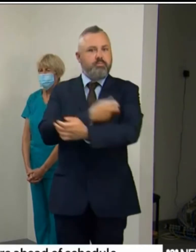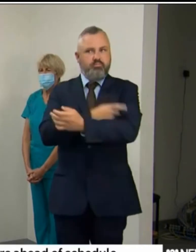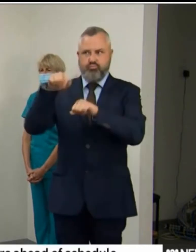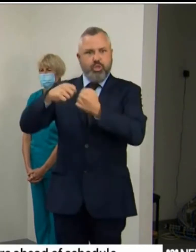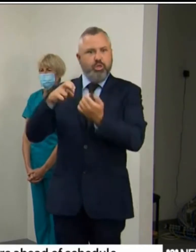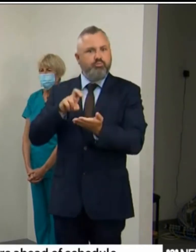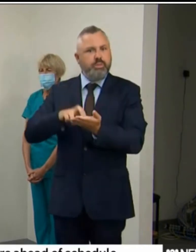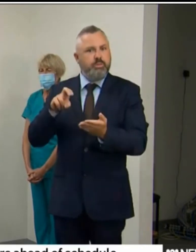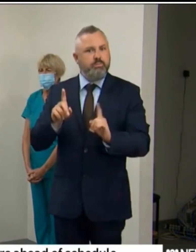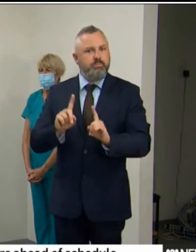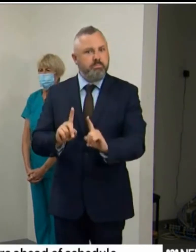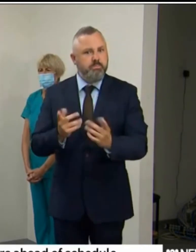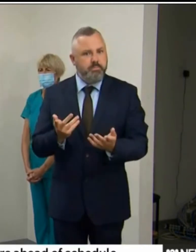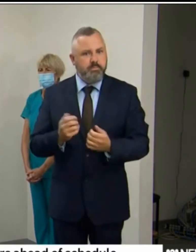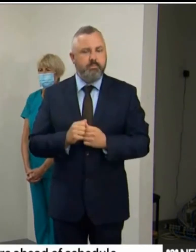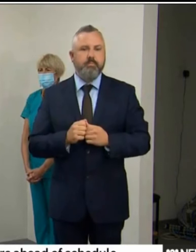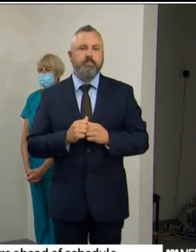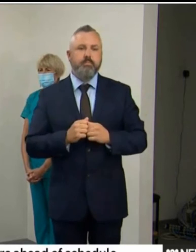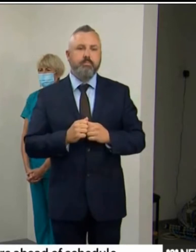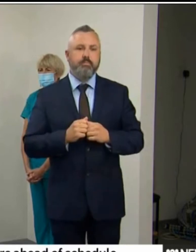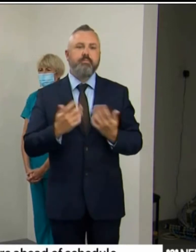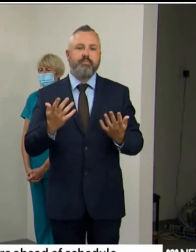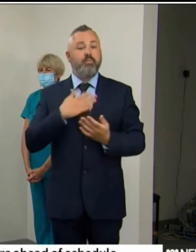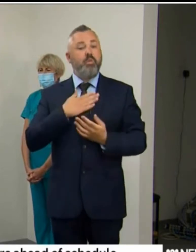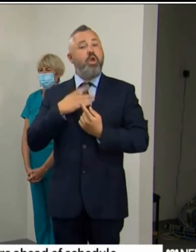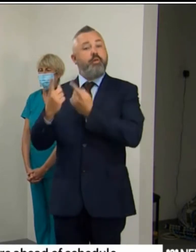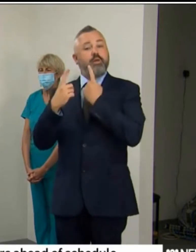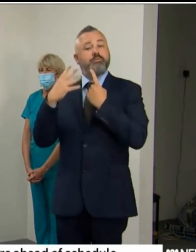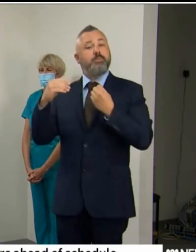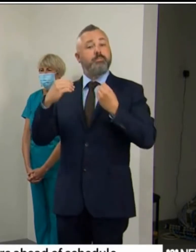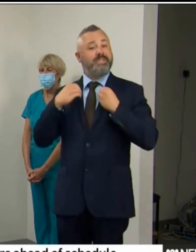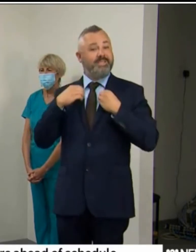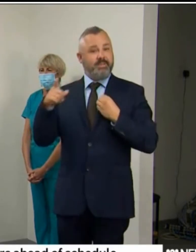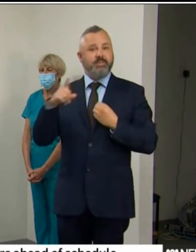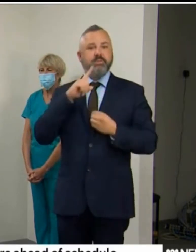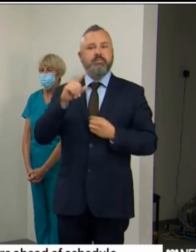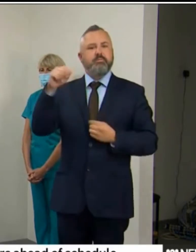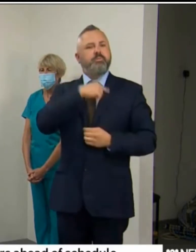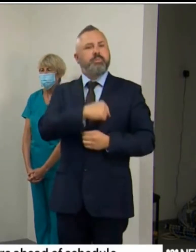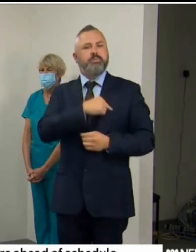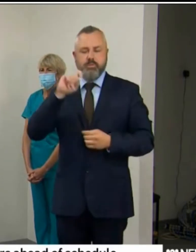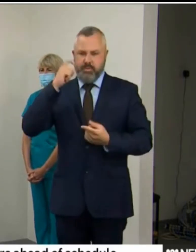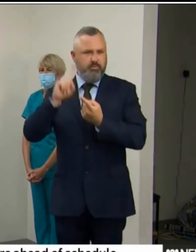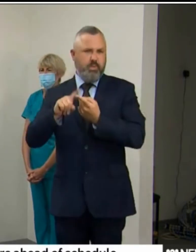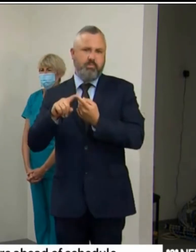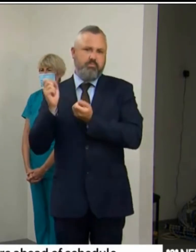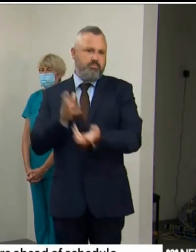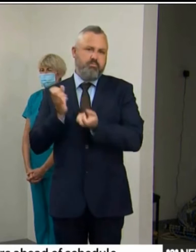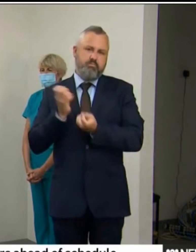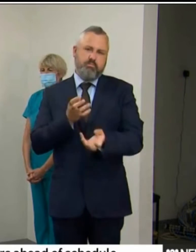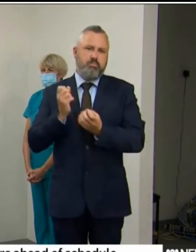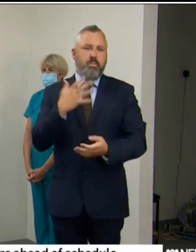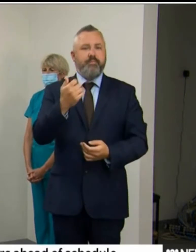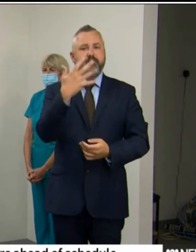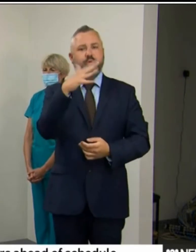from the company is that their commitment to Australia hasn't changed. We have 53.8 million units